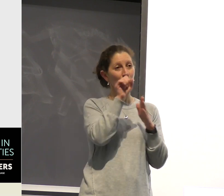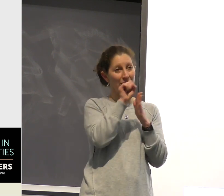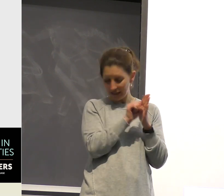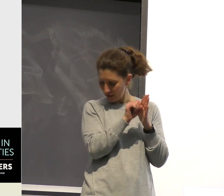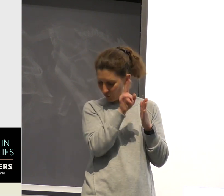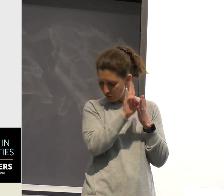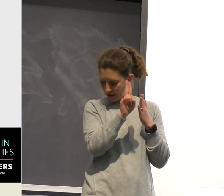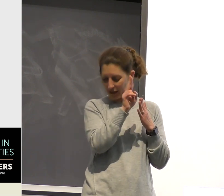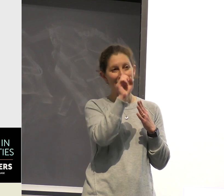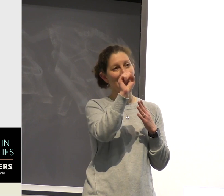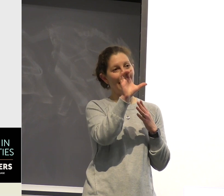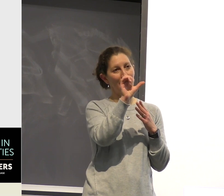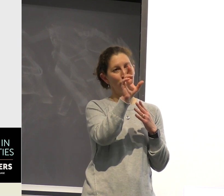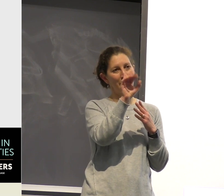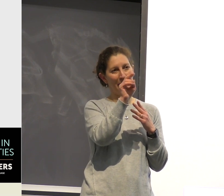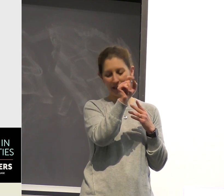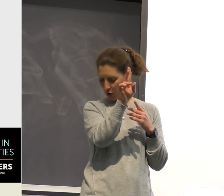State University, Sacramento.